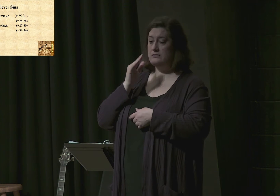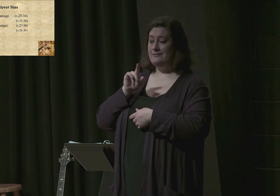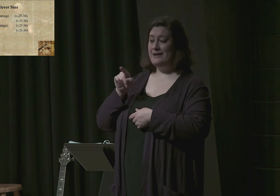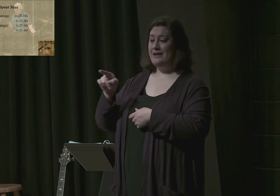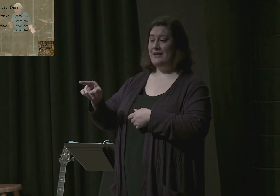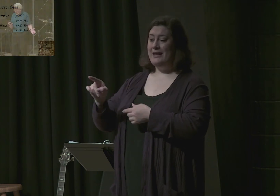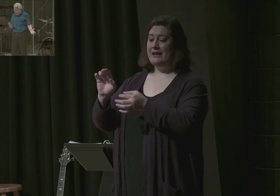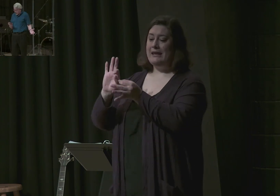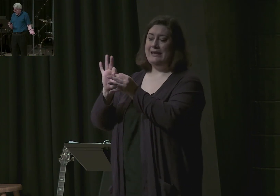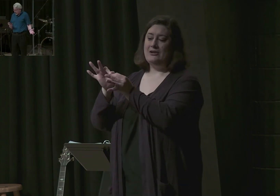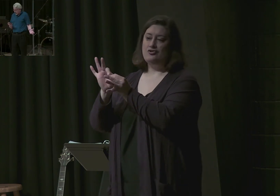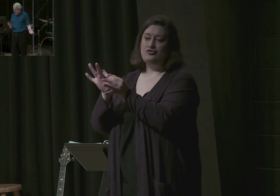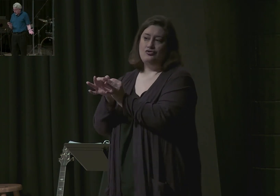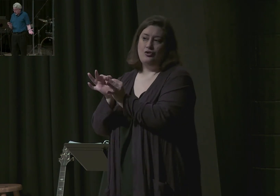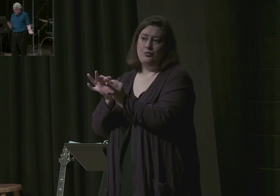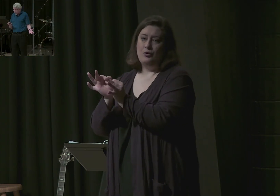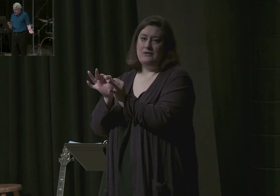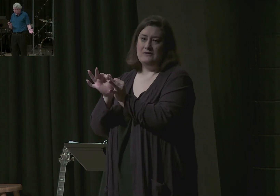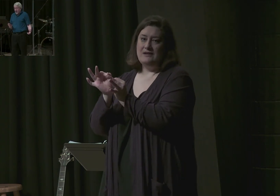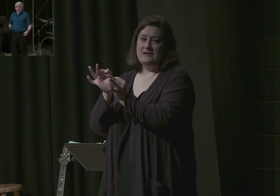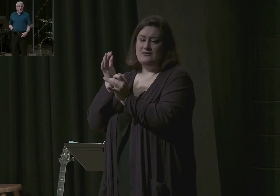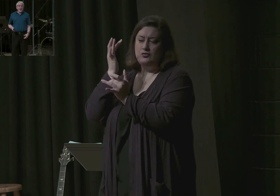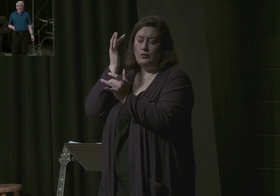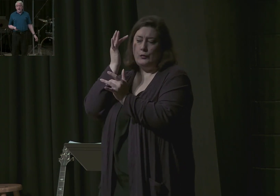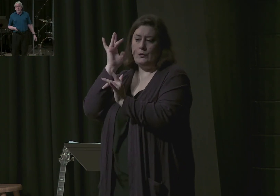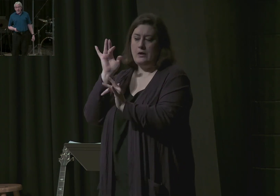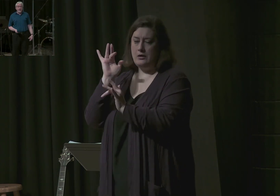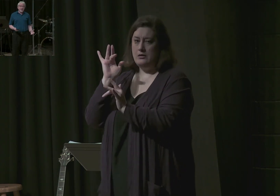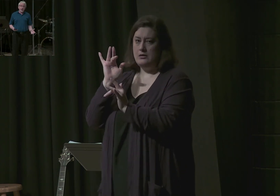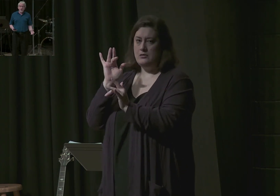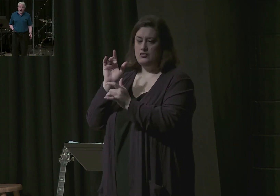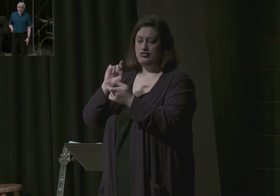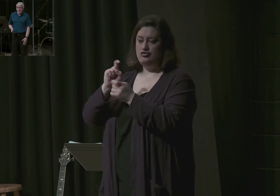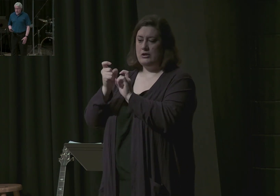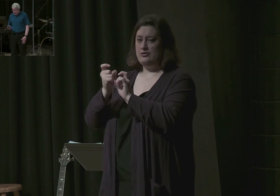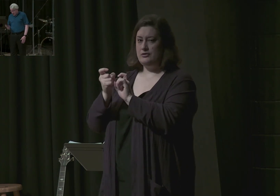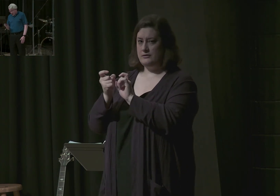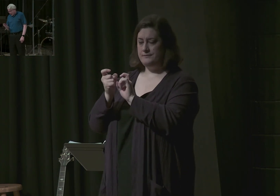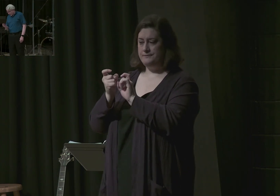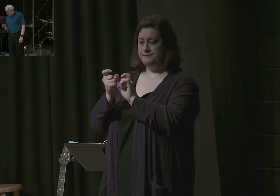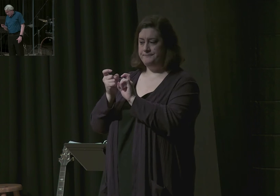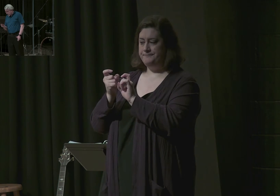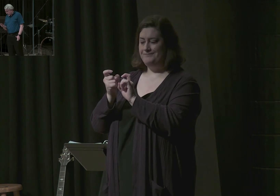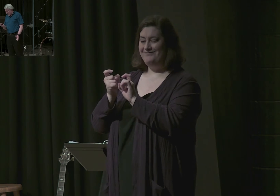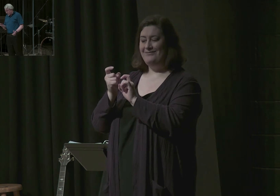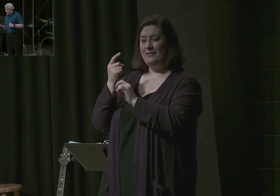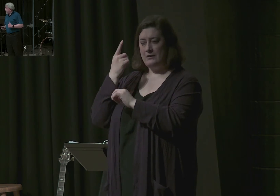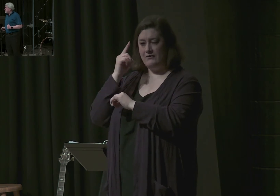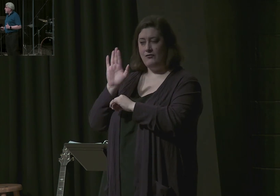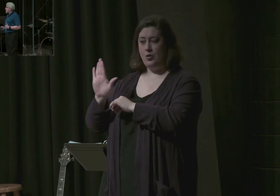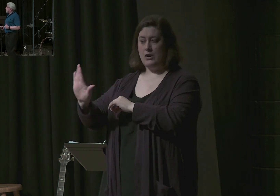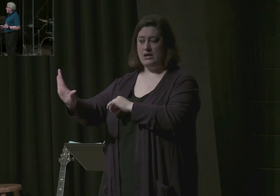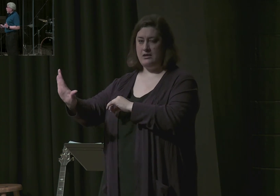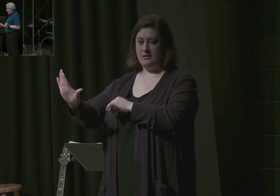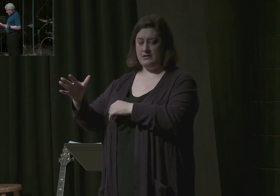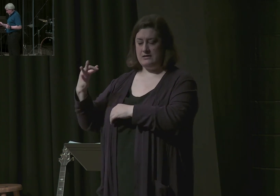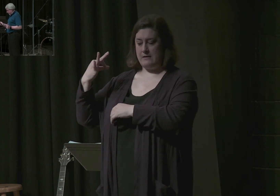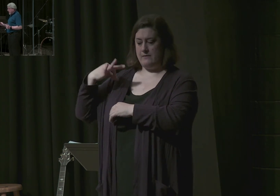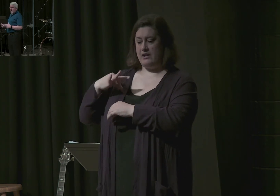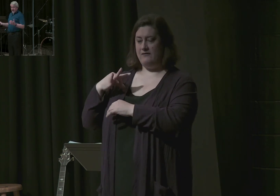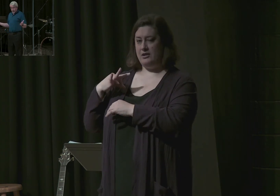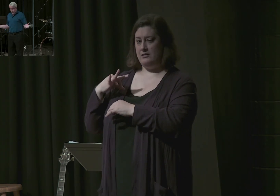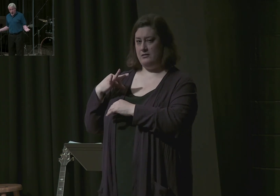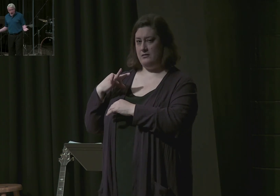be followed. He knows that the interpretation of the contract will be filled with assumptions and certainly with advantages for